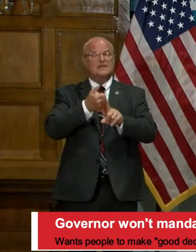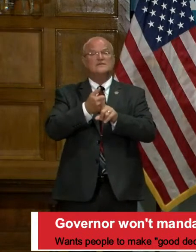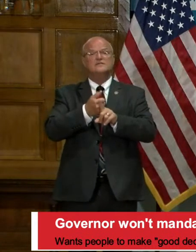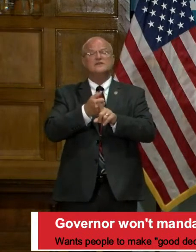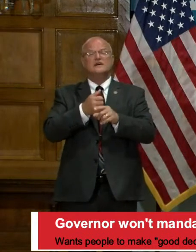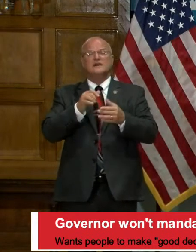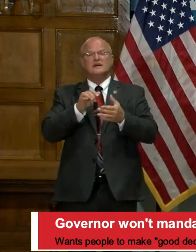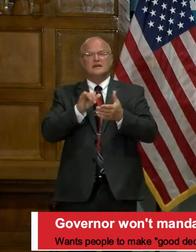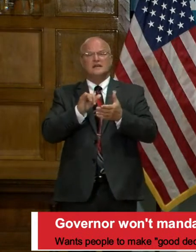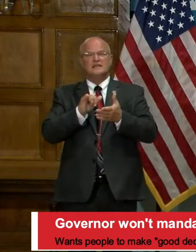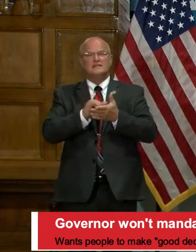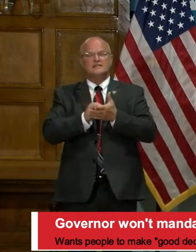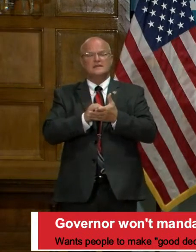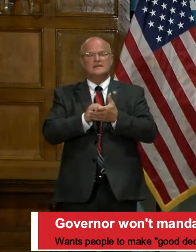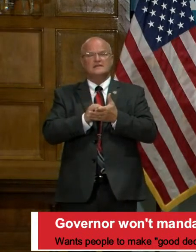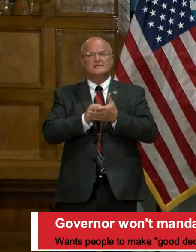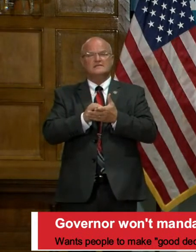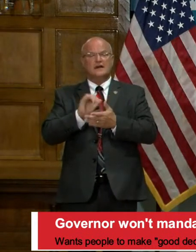Our